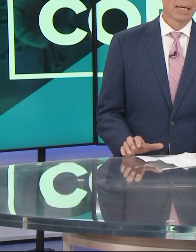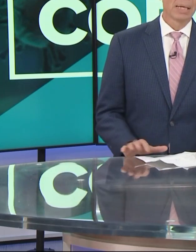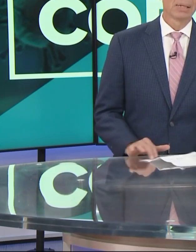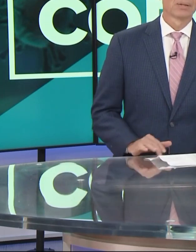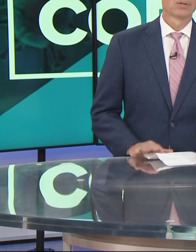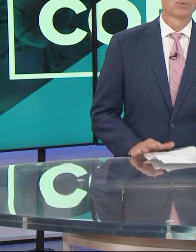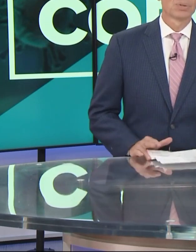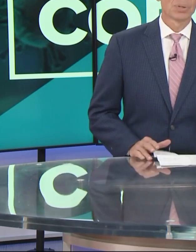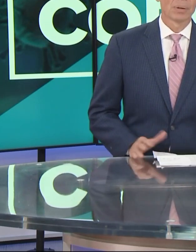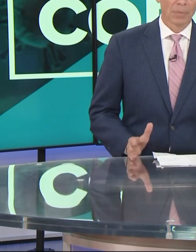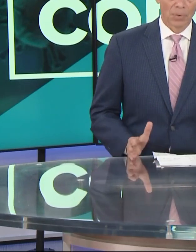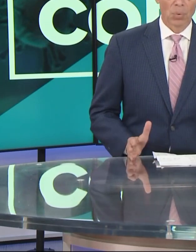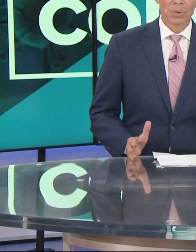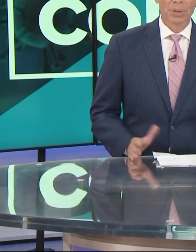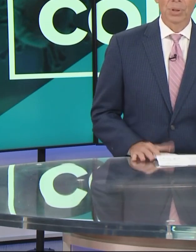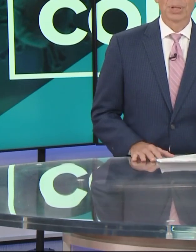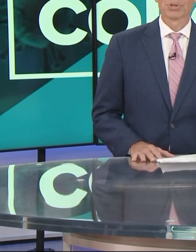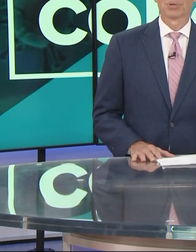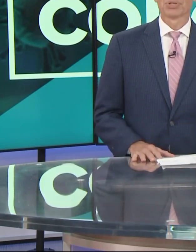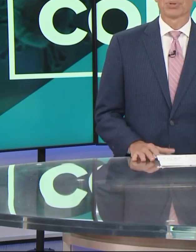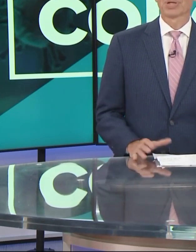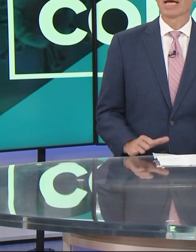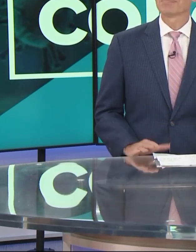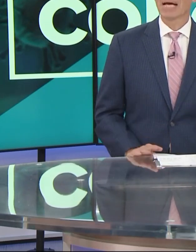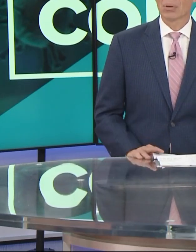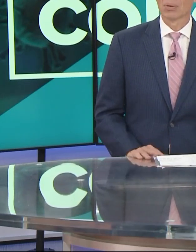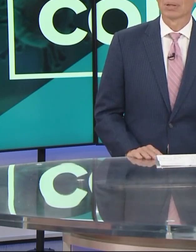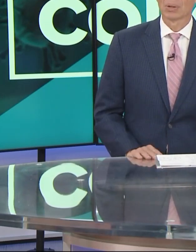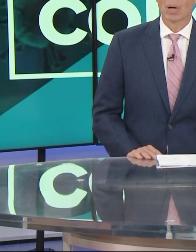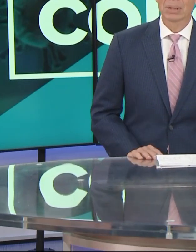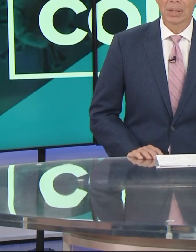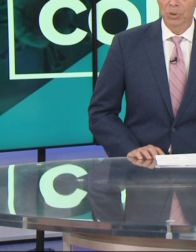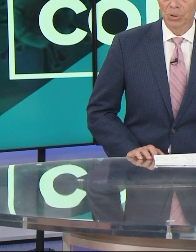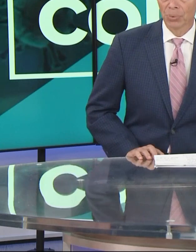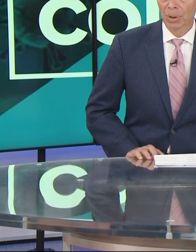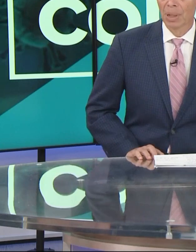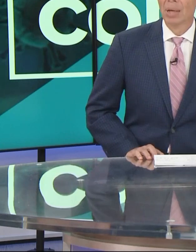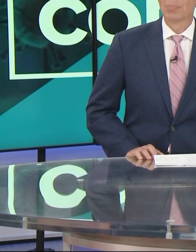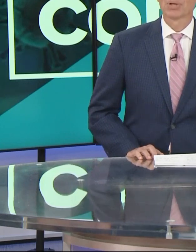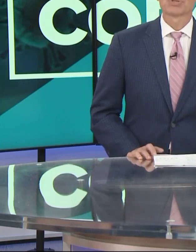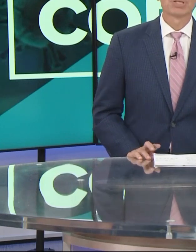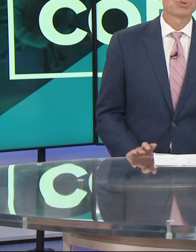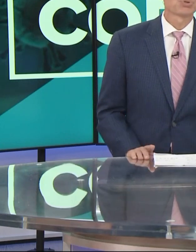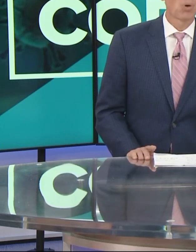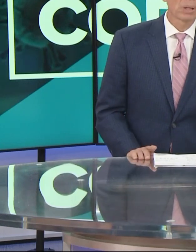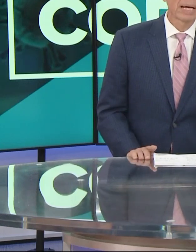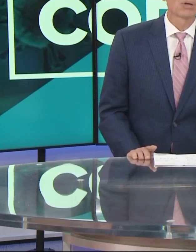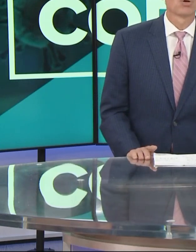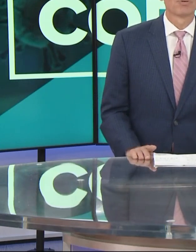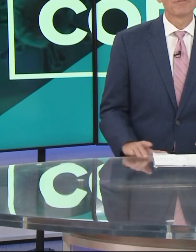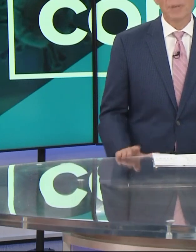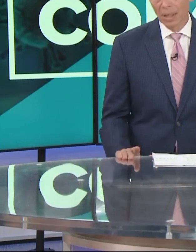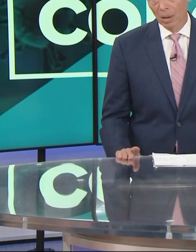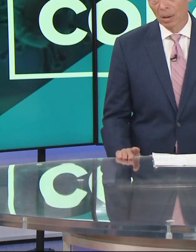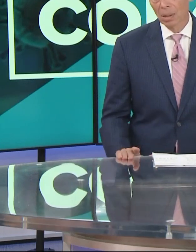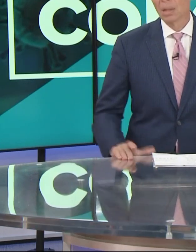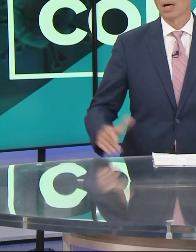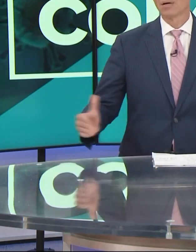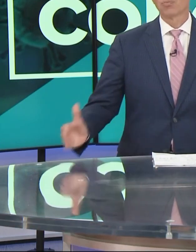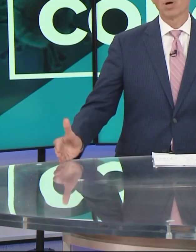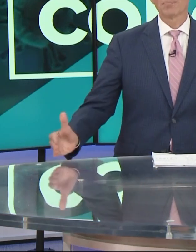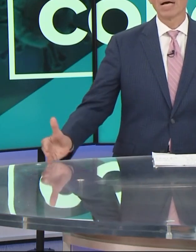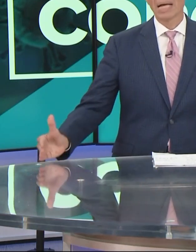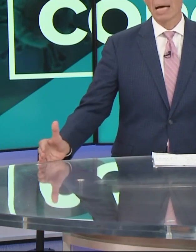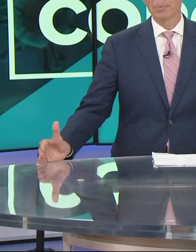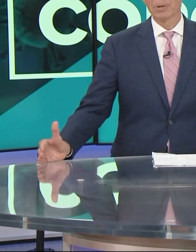Johnny Key, who is, of course, the education commissioner, came down on the Little Rock Teachers Union because teachers walked out over fear